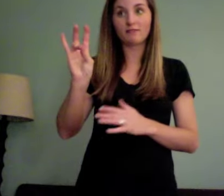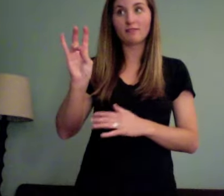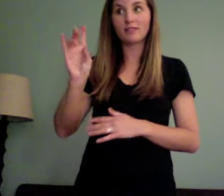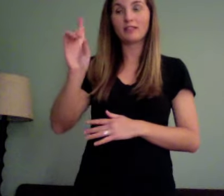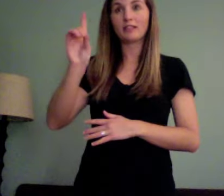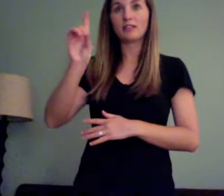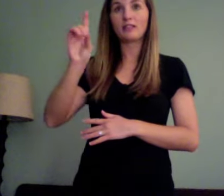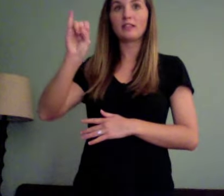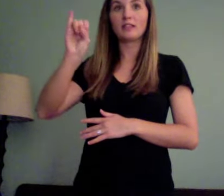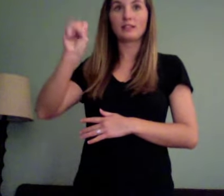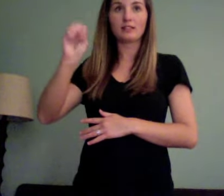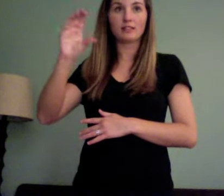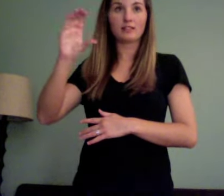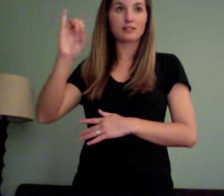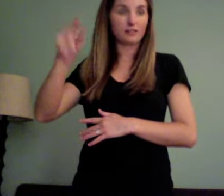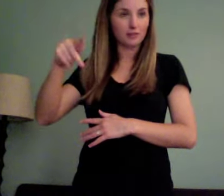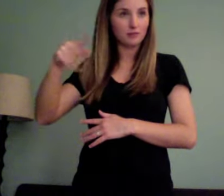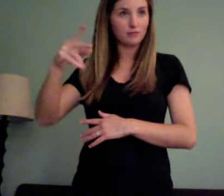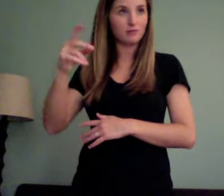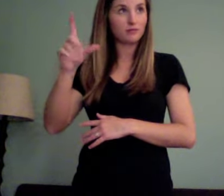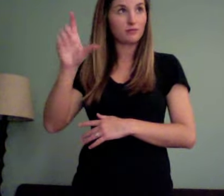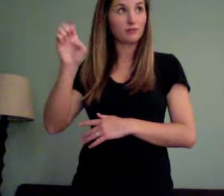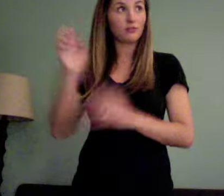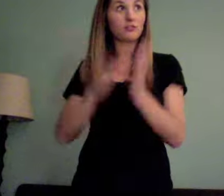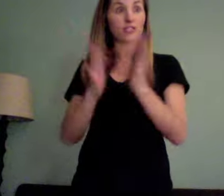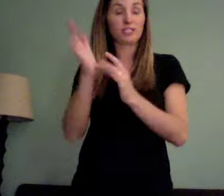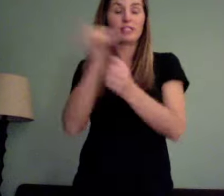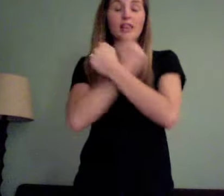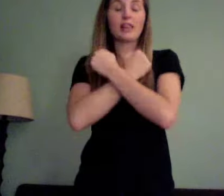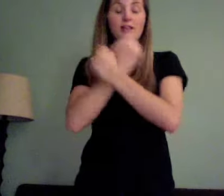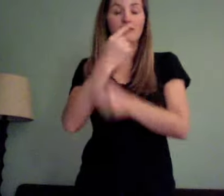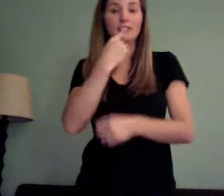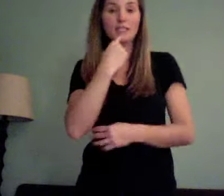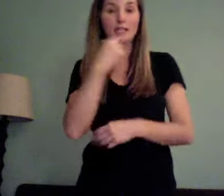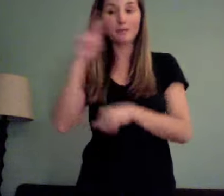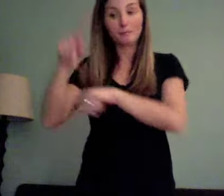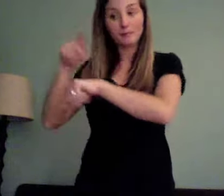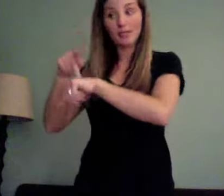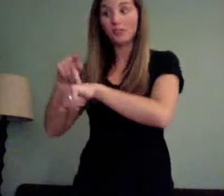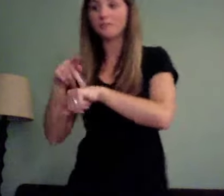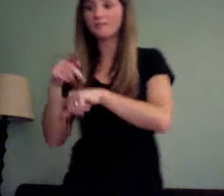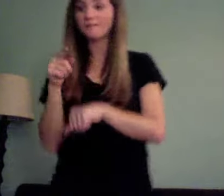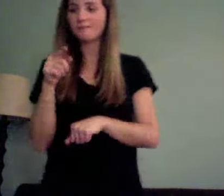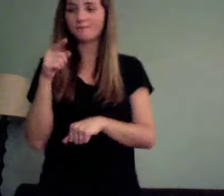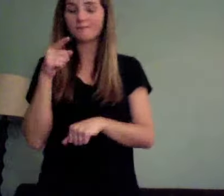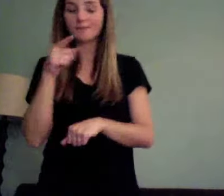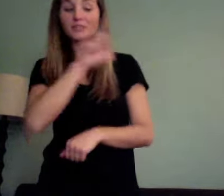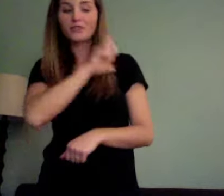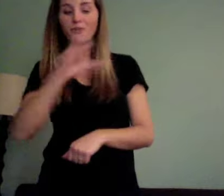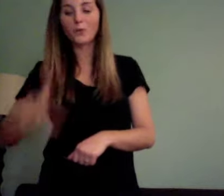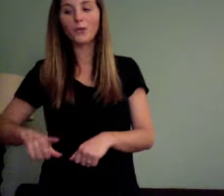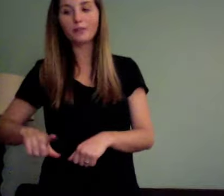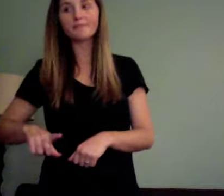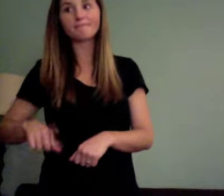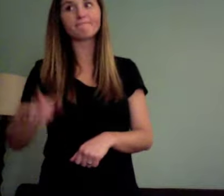disciple that Jesus loved said to Peter, it's the Lord. It's